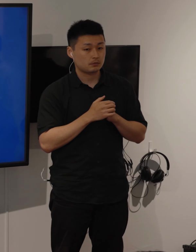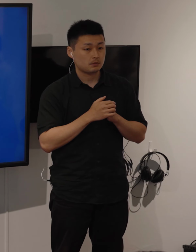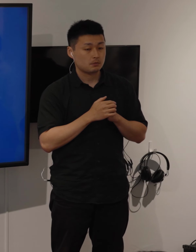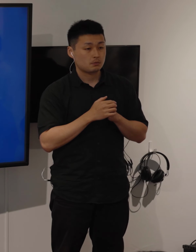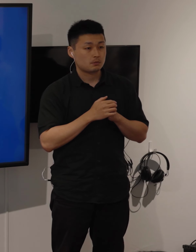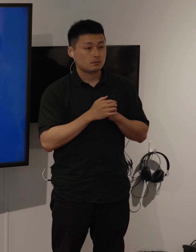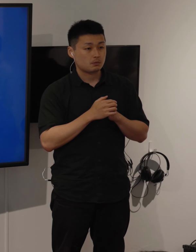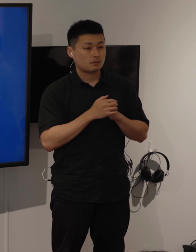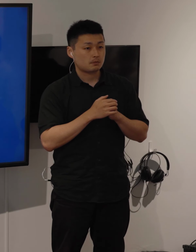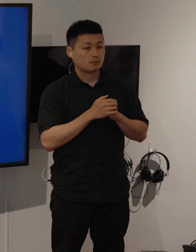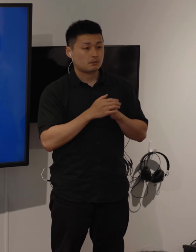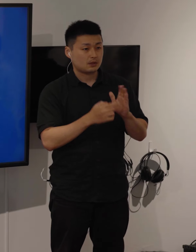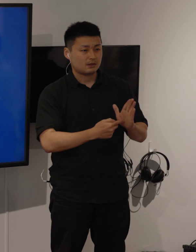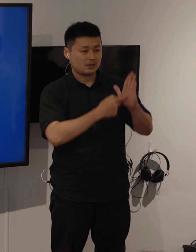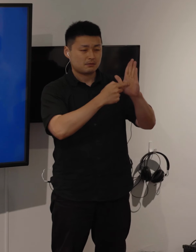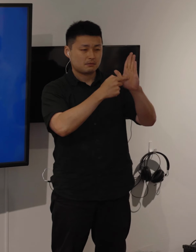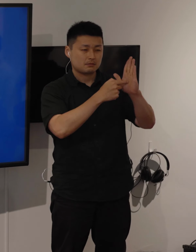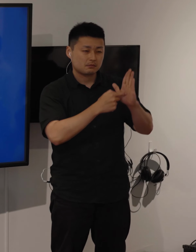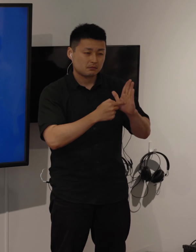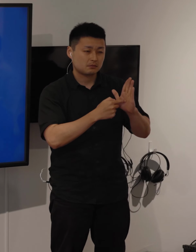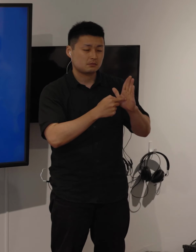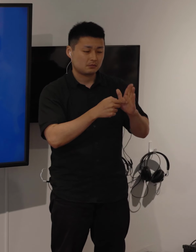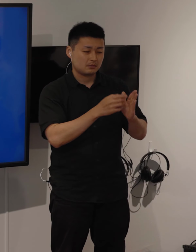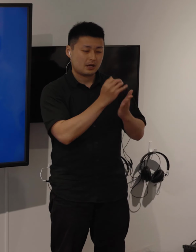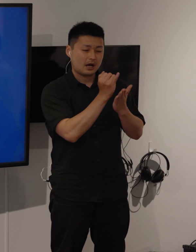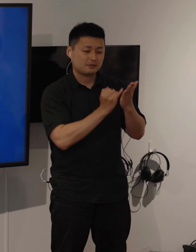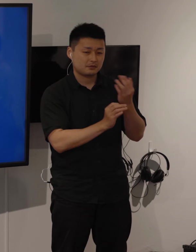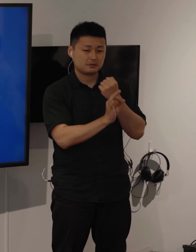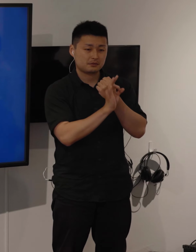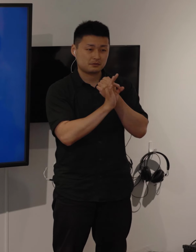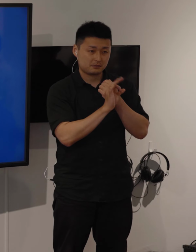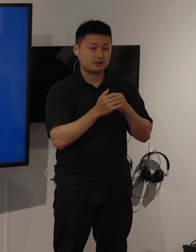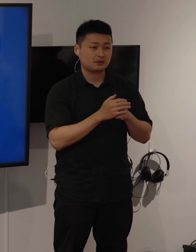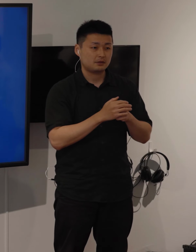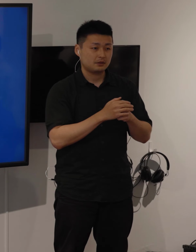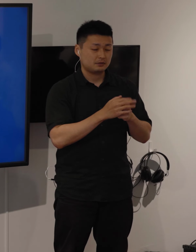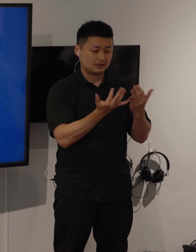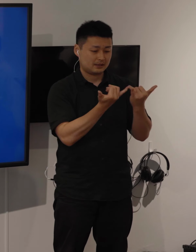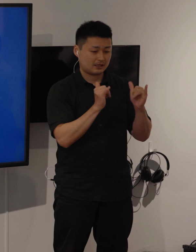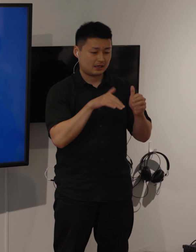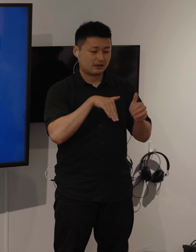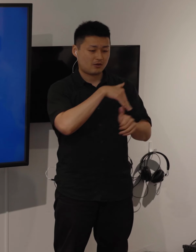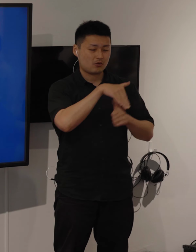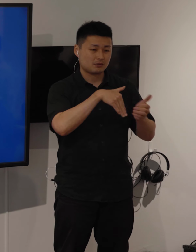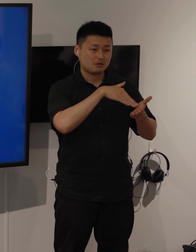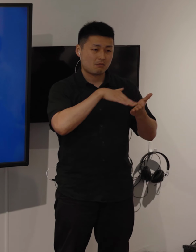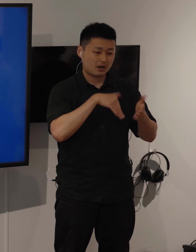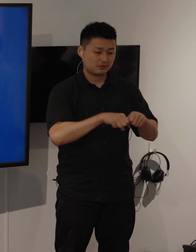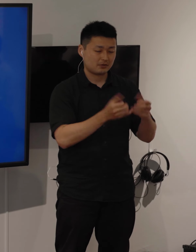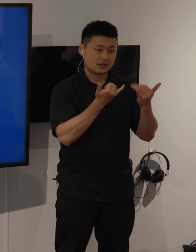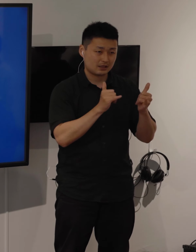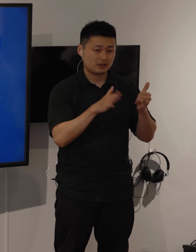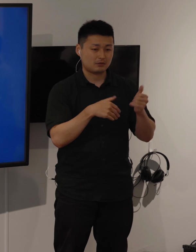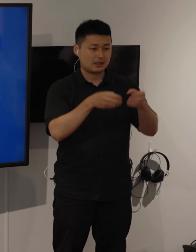been socially isolated, may have been disabled. I worked with people in prisons and in hospitals, and I worked to